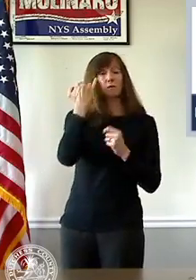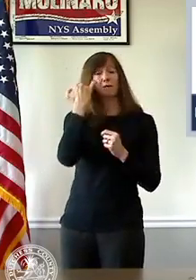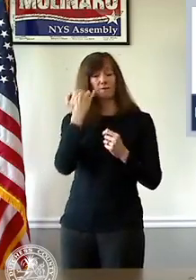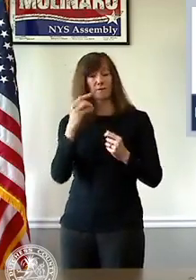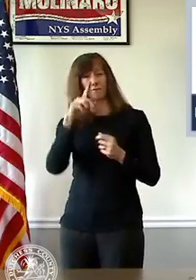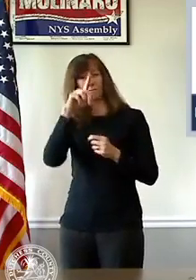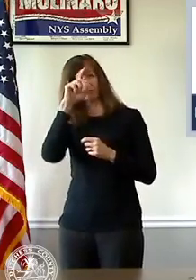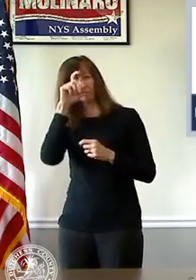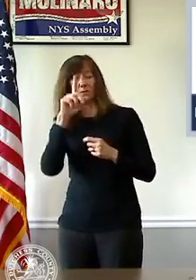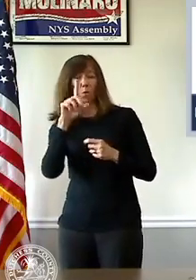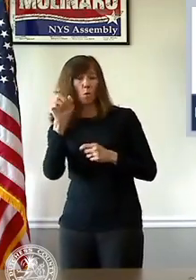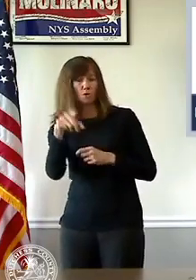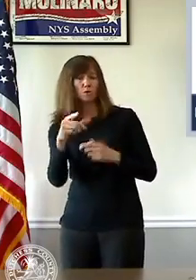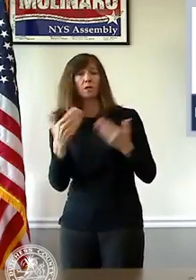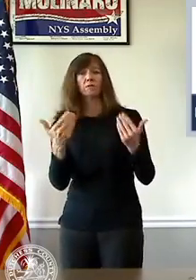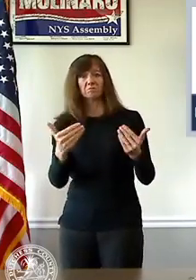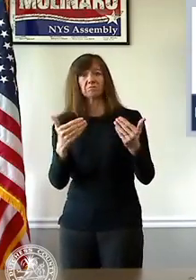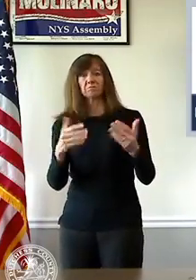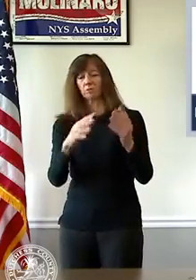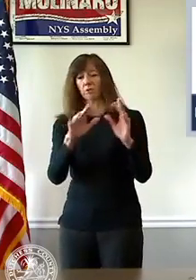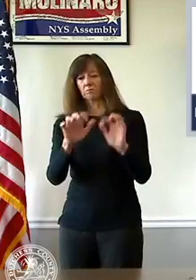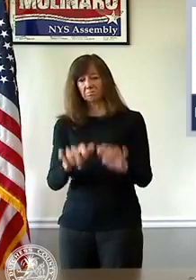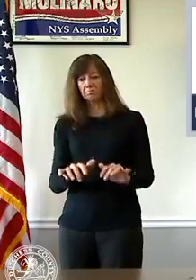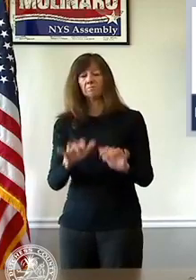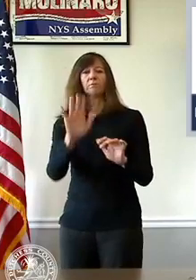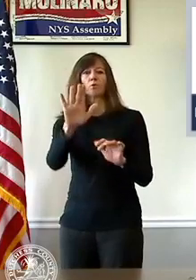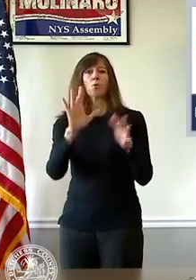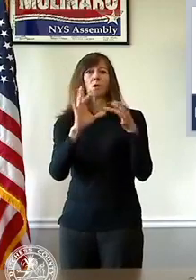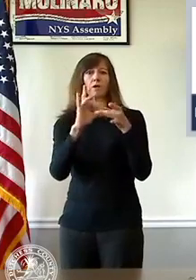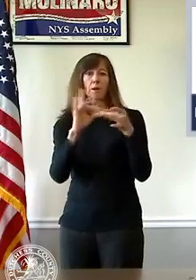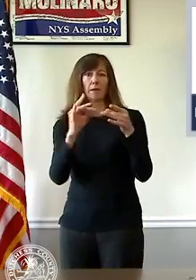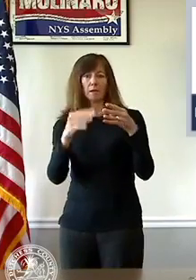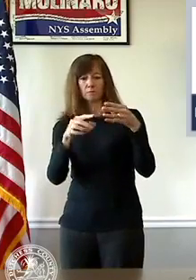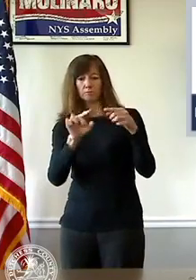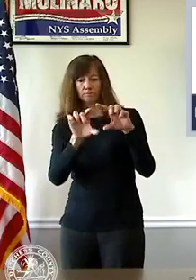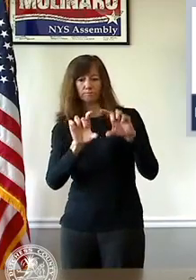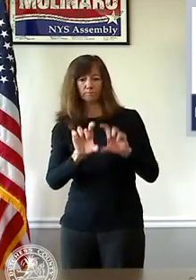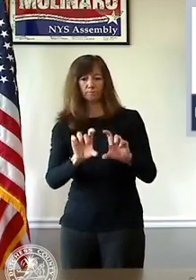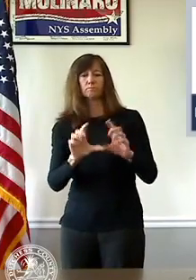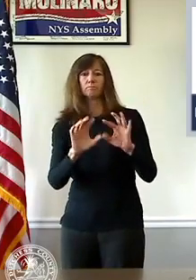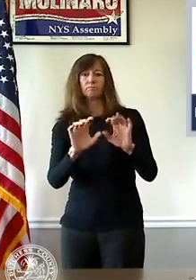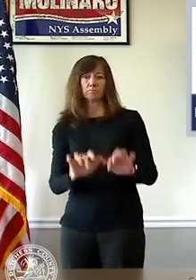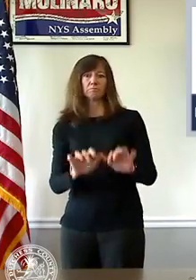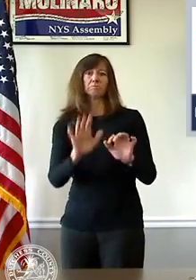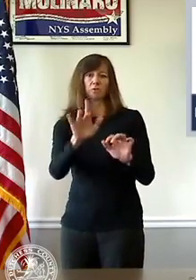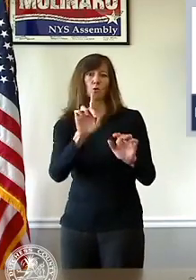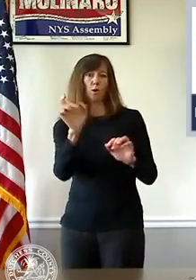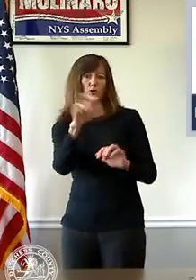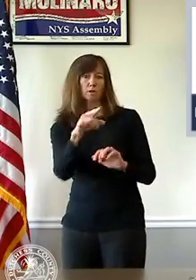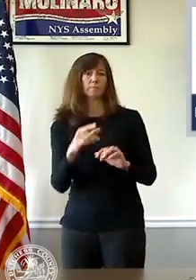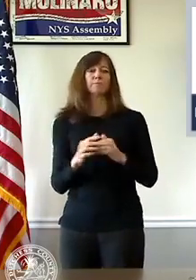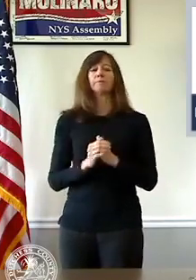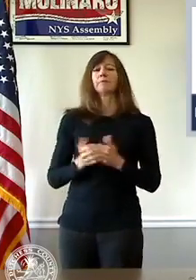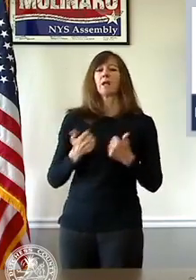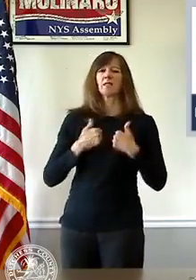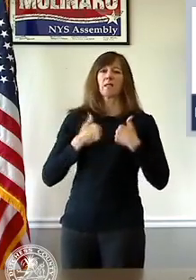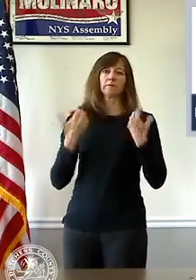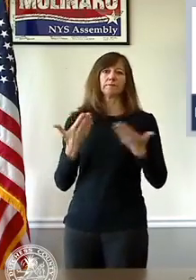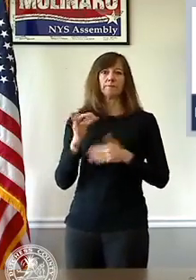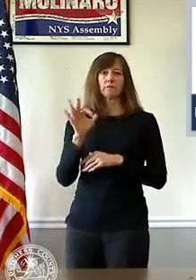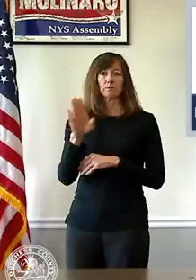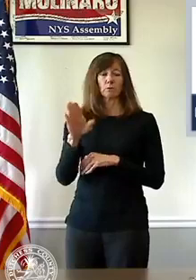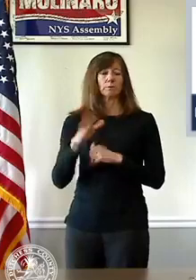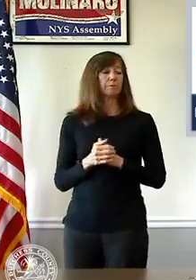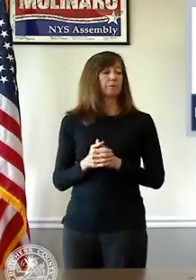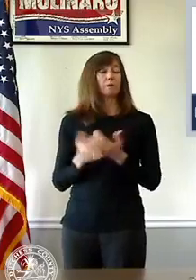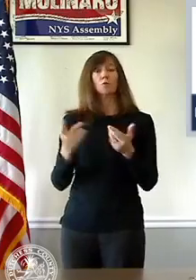comment section there underneath the live stream. So first, let's talk a little bit about our data so